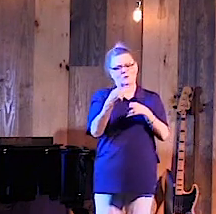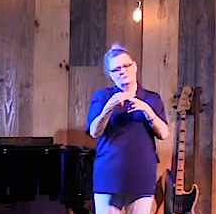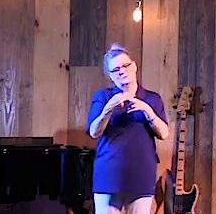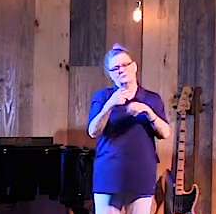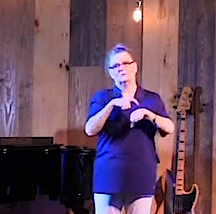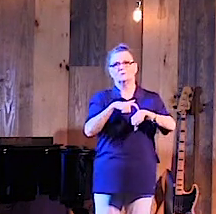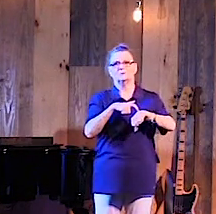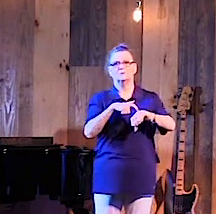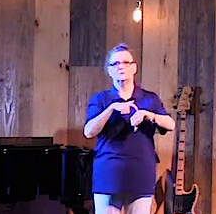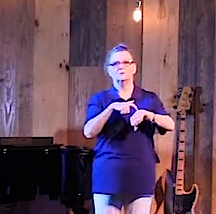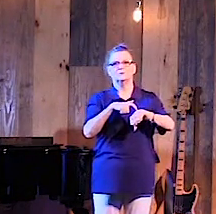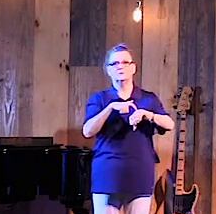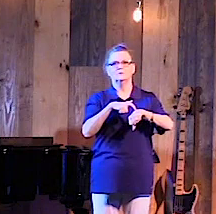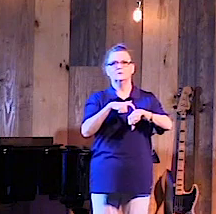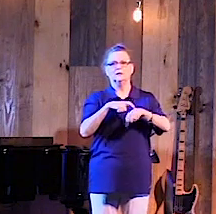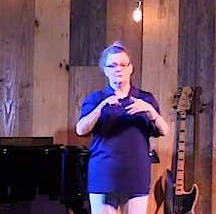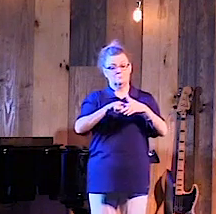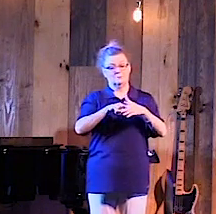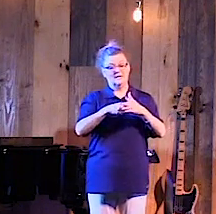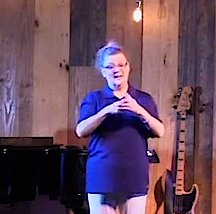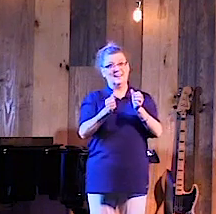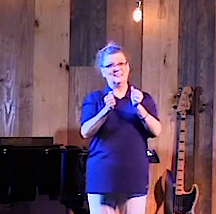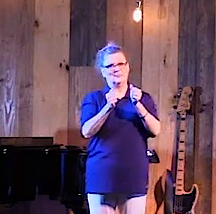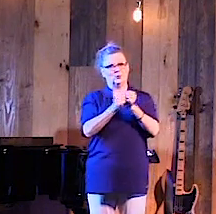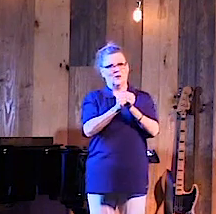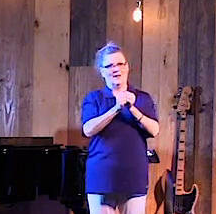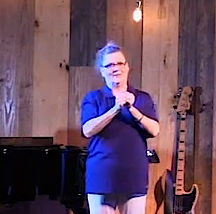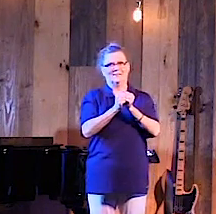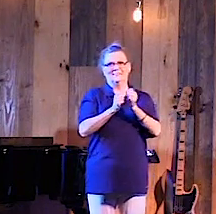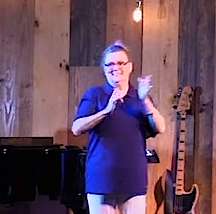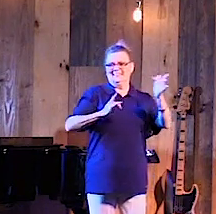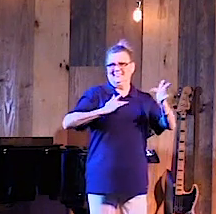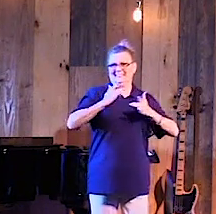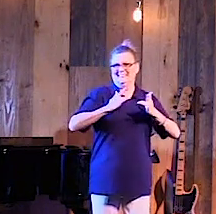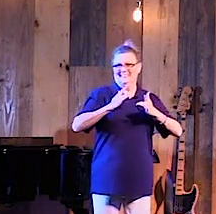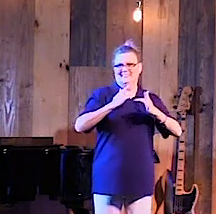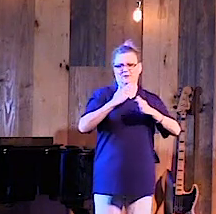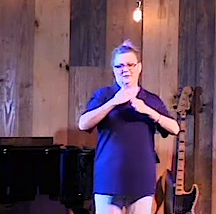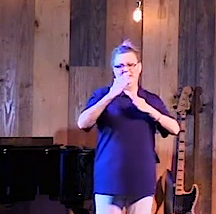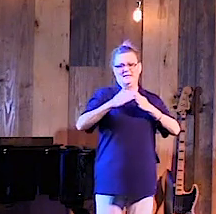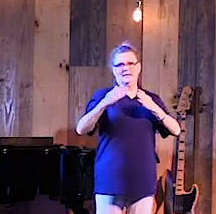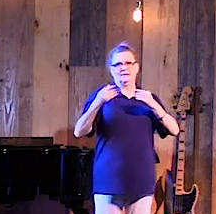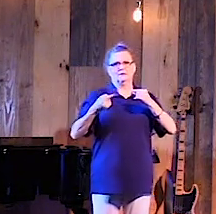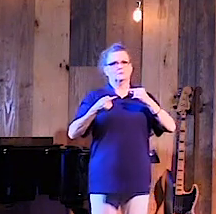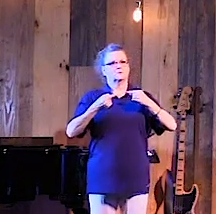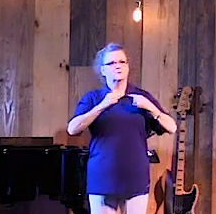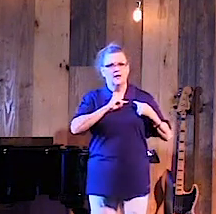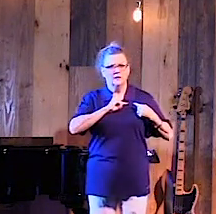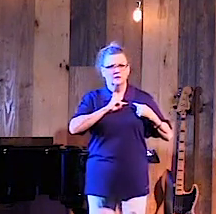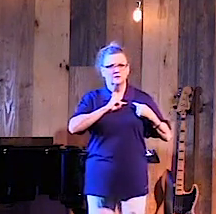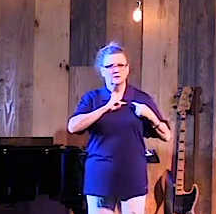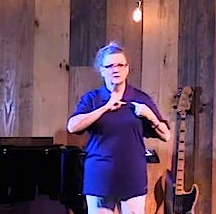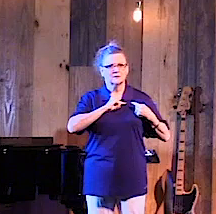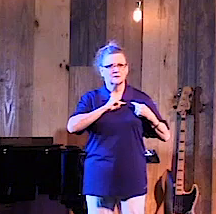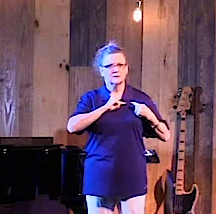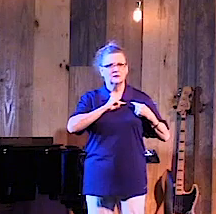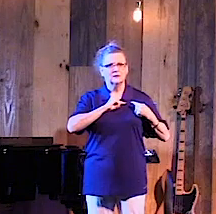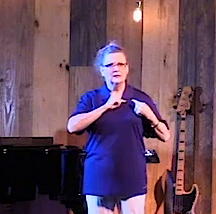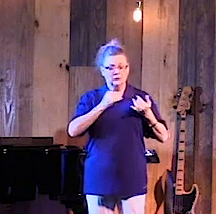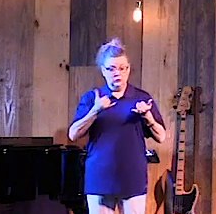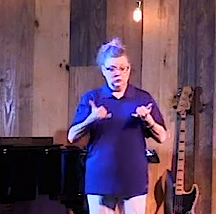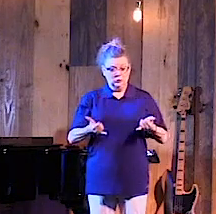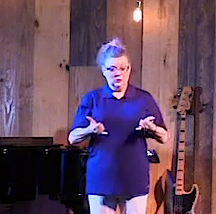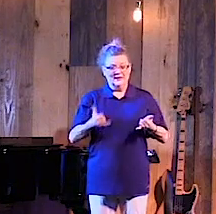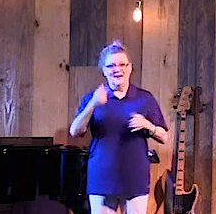it begins with delight, but it ends with you and I roaming in pain. You see, this morning, I know this with all my